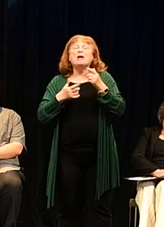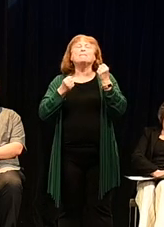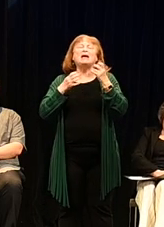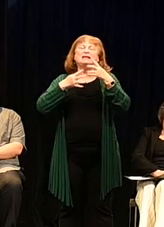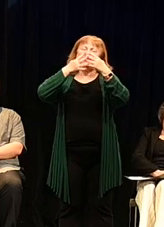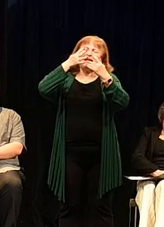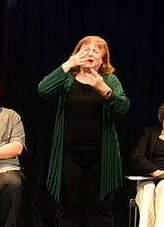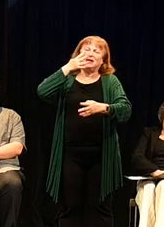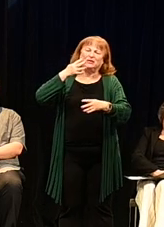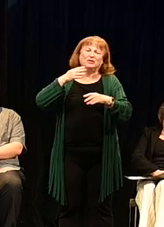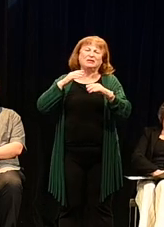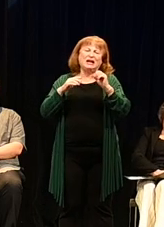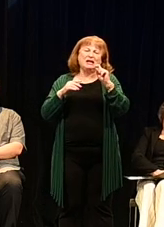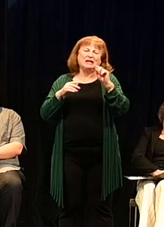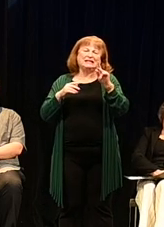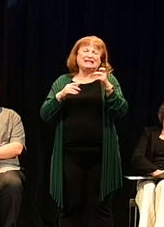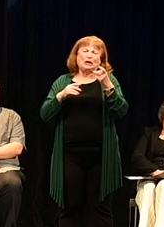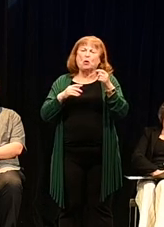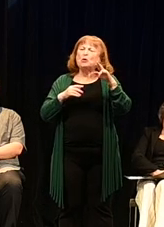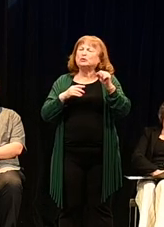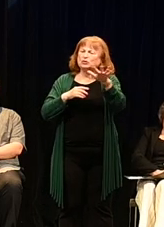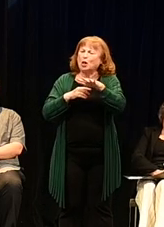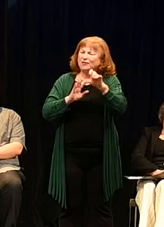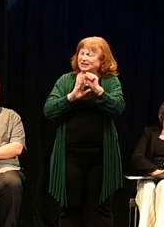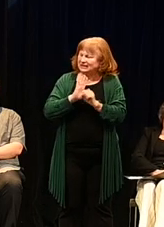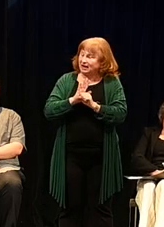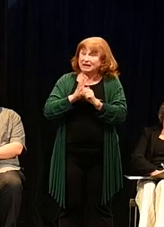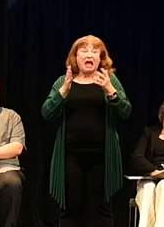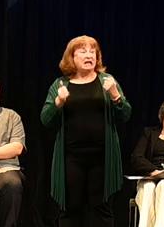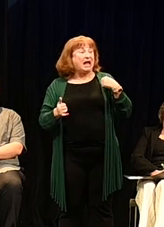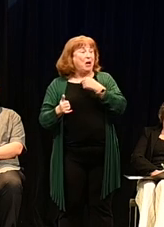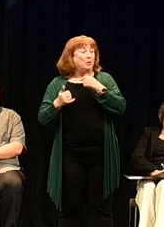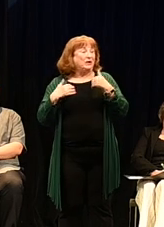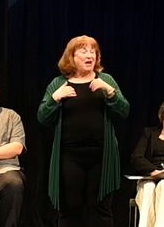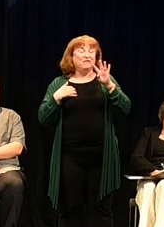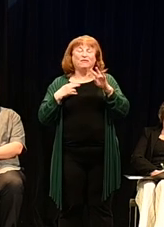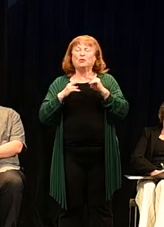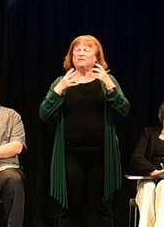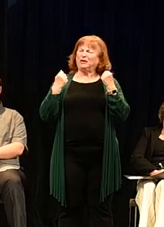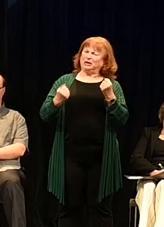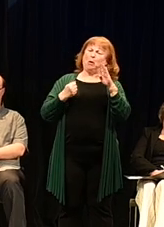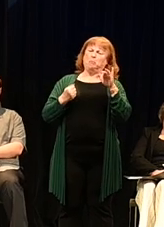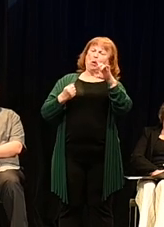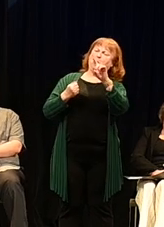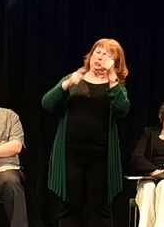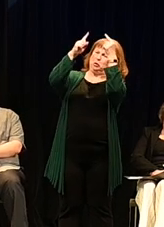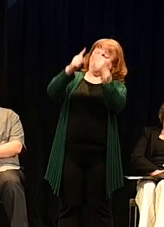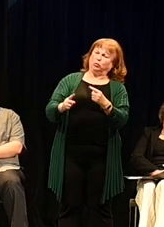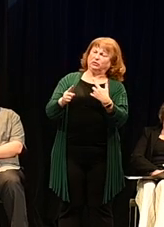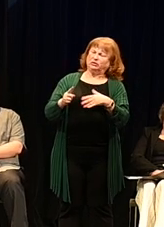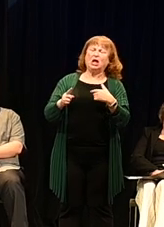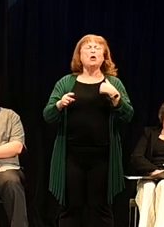many other stakeholders across the state. And now we have 4 very bold goals that as